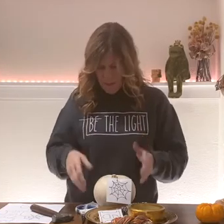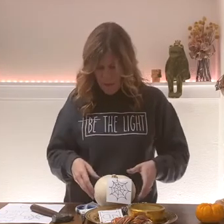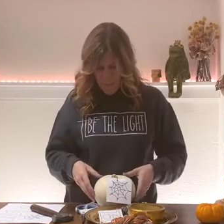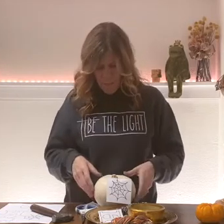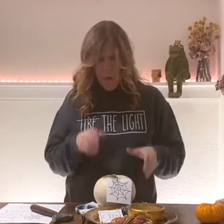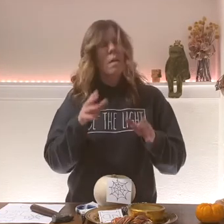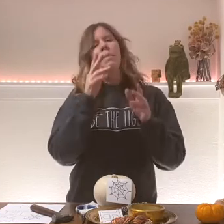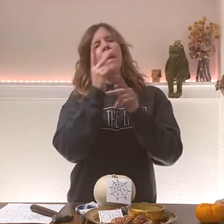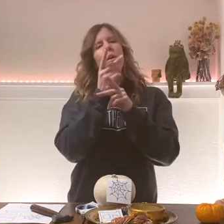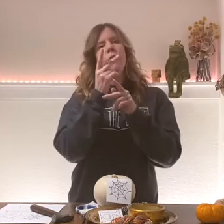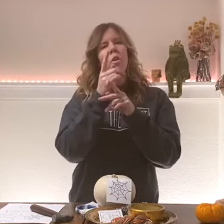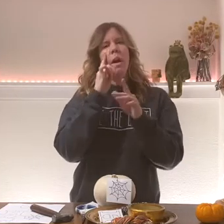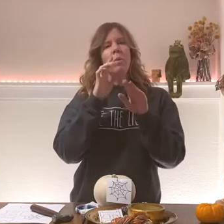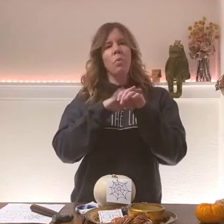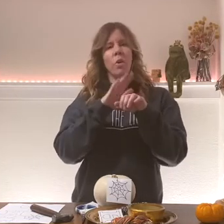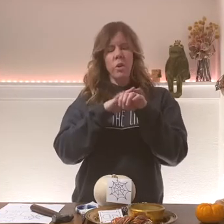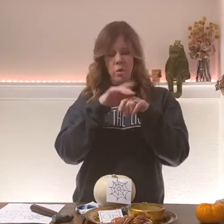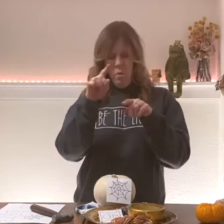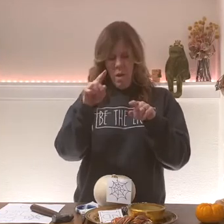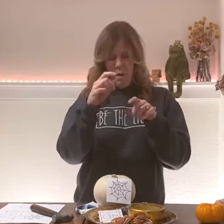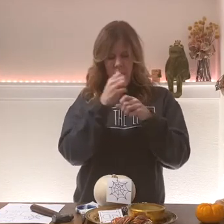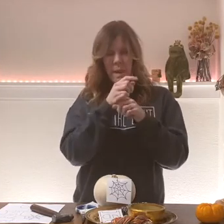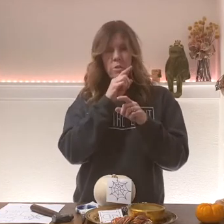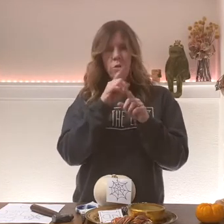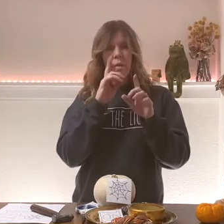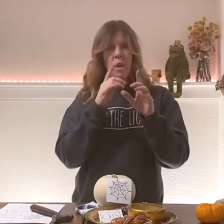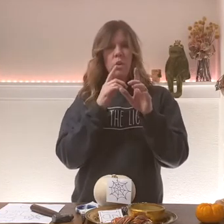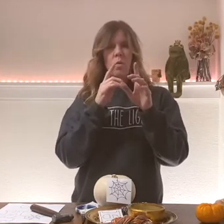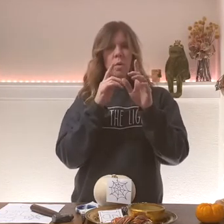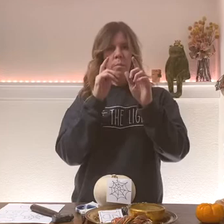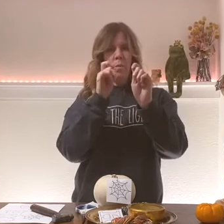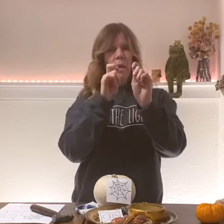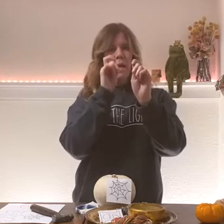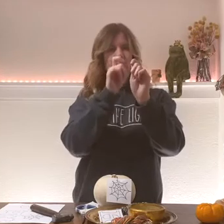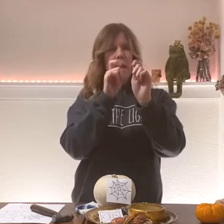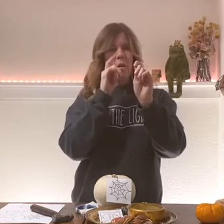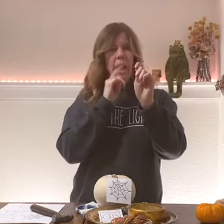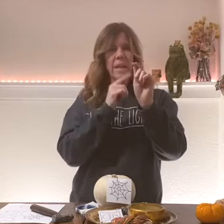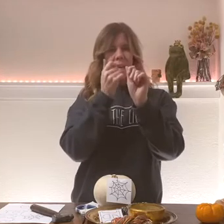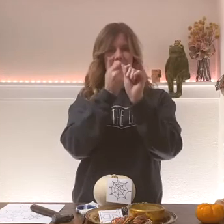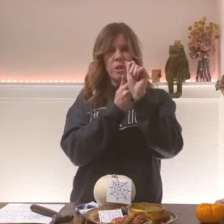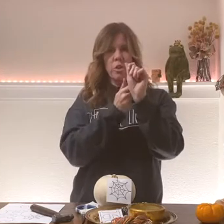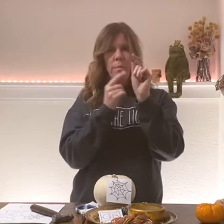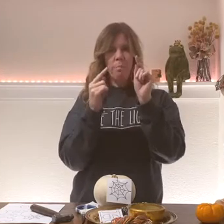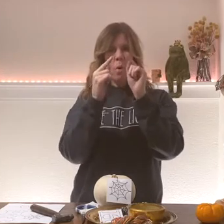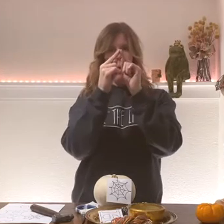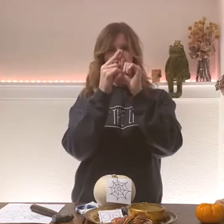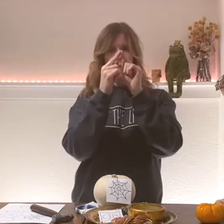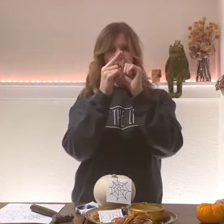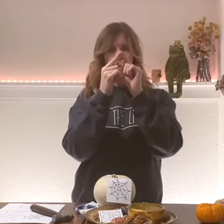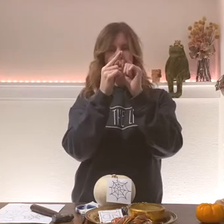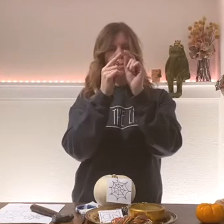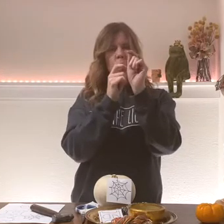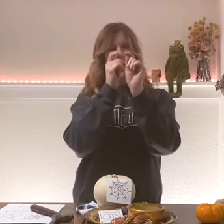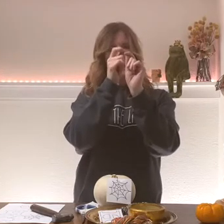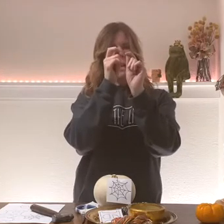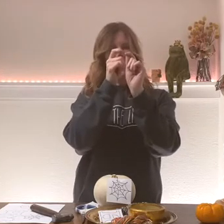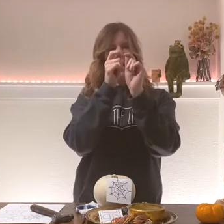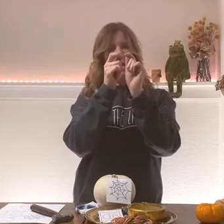And be careful though, I will warn you to make sure that you put a nail at each point. Put one nail there. If it